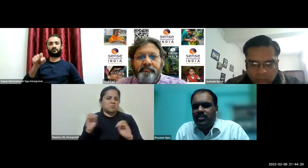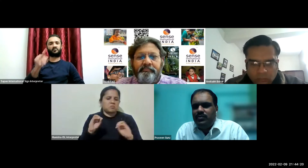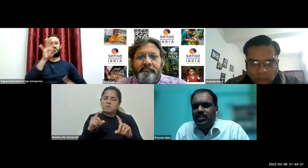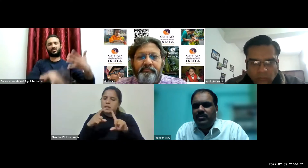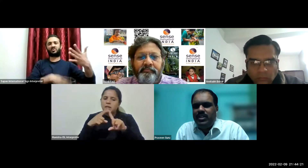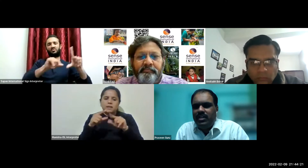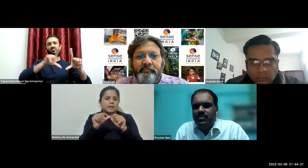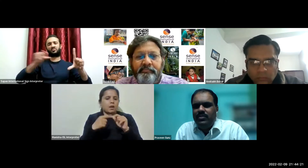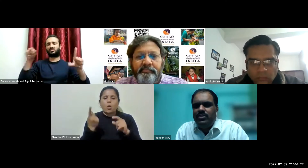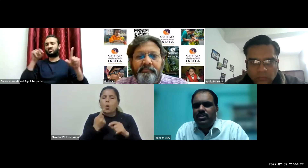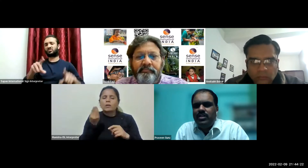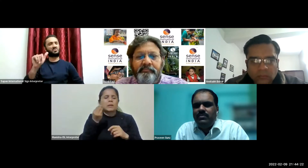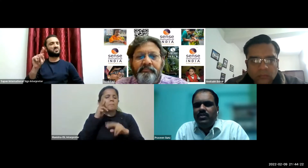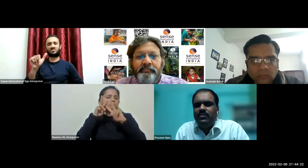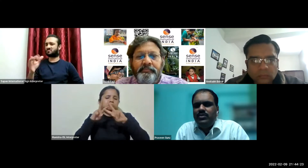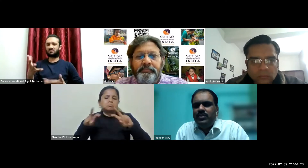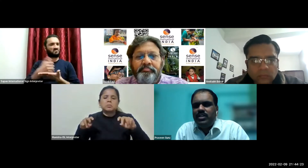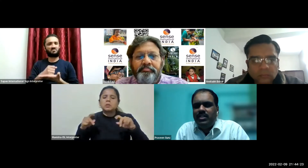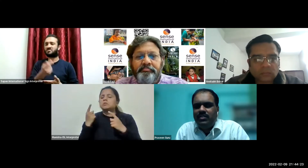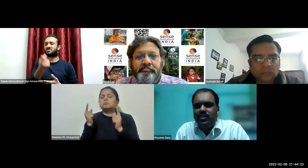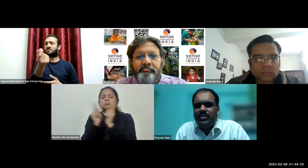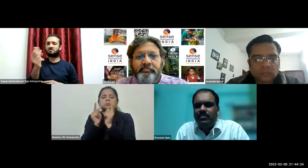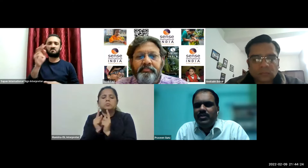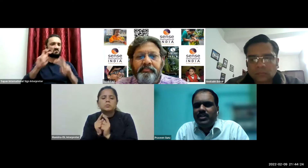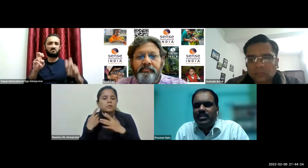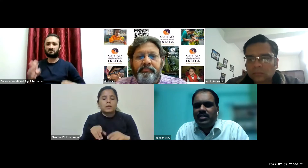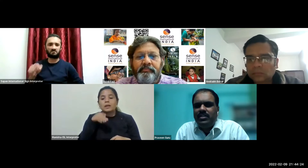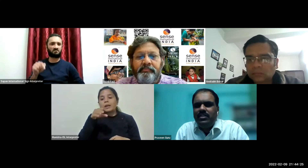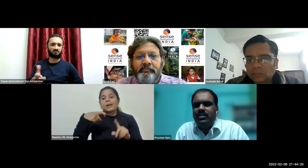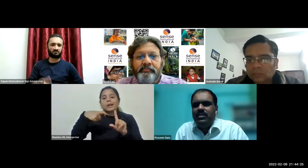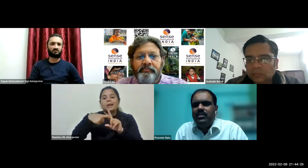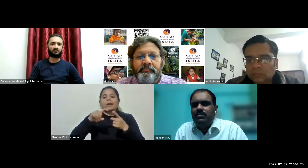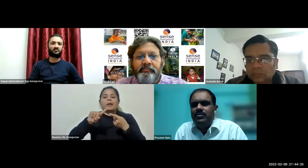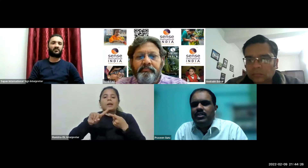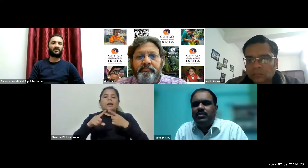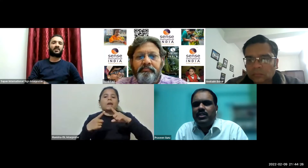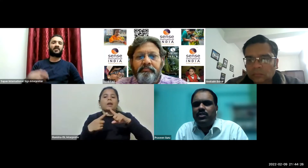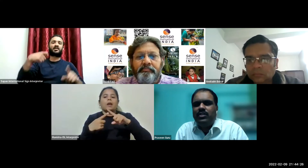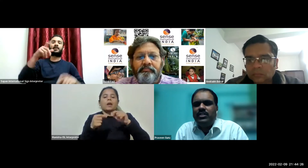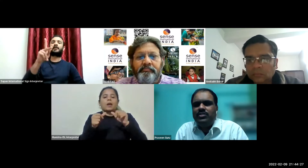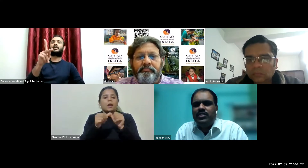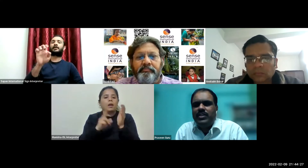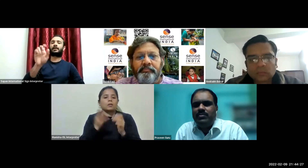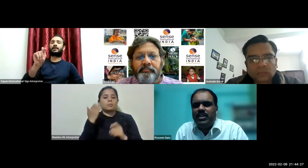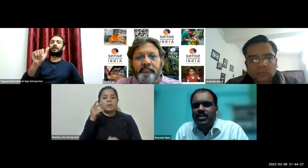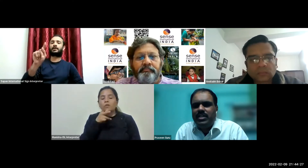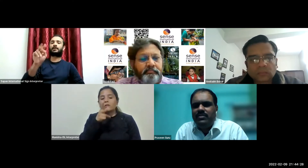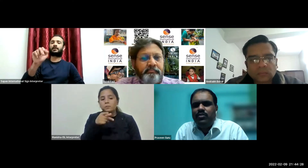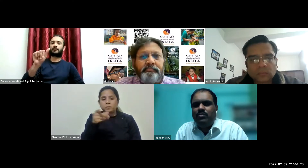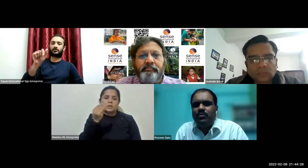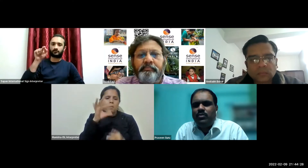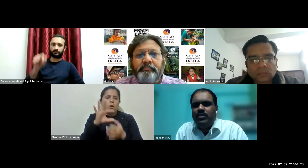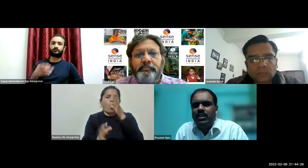level studies which have been done, which which Ketan, for example, presented, and maybe some other organizations have done,